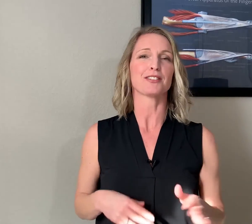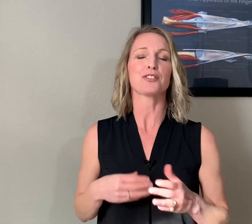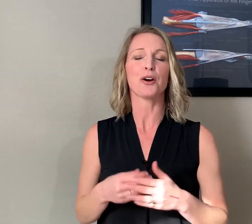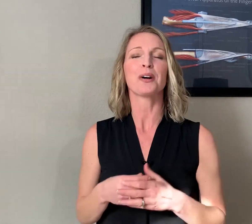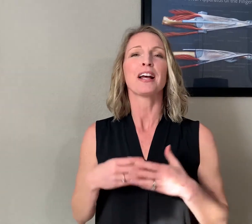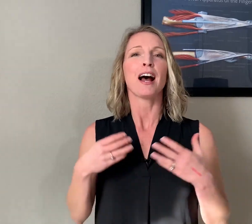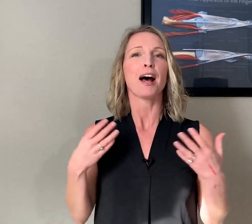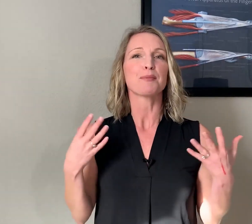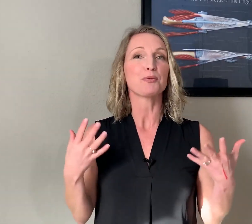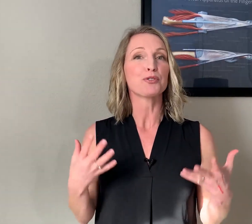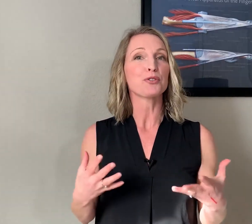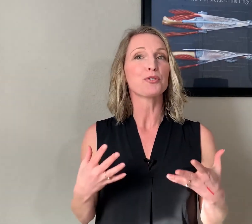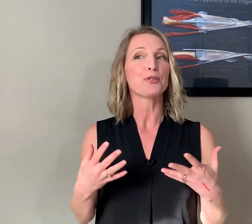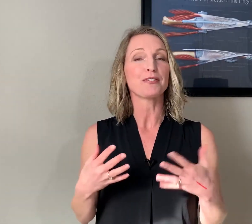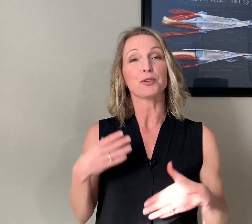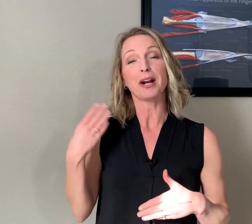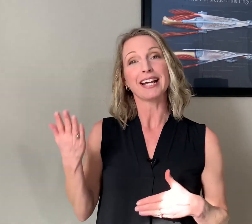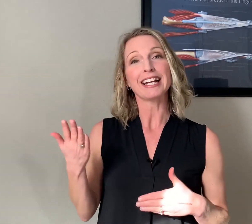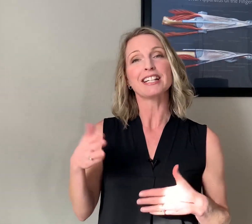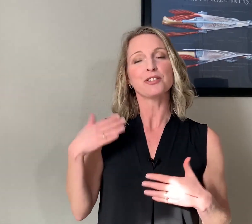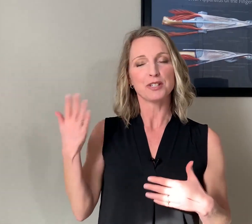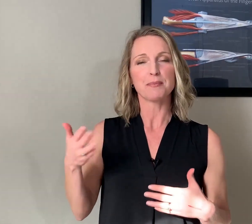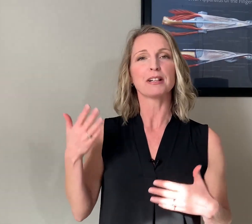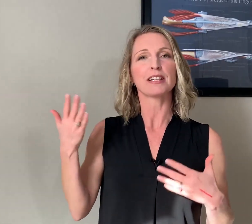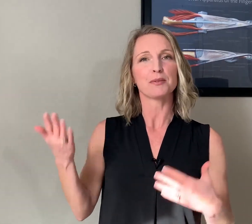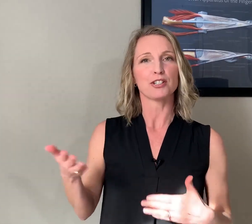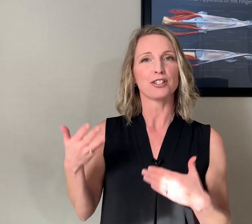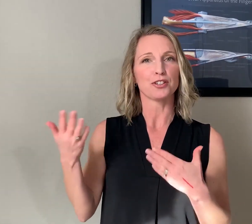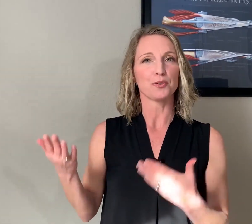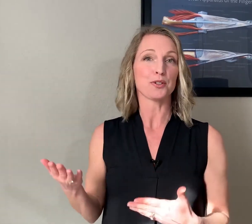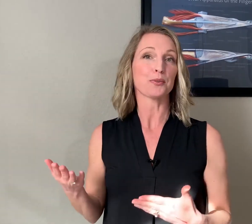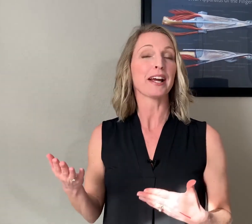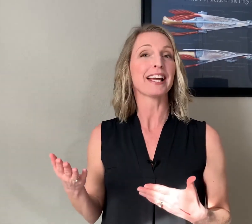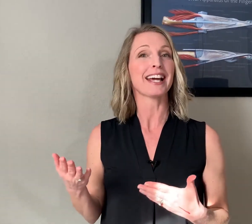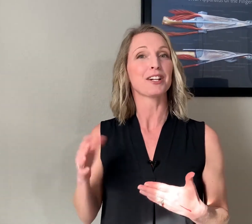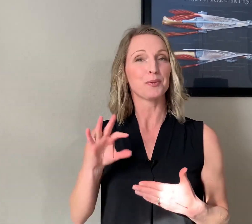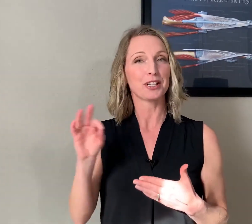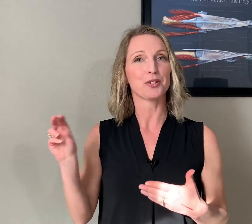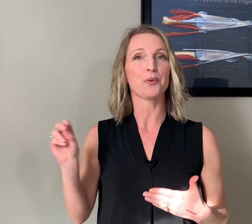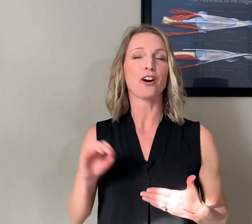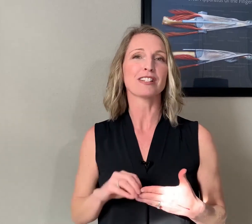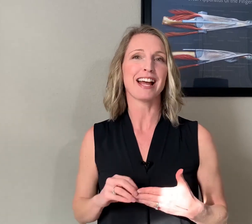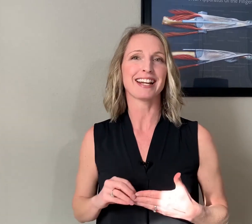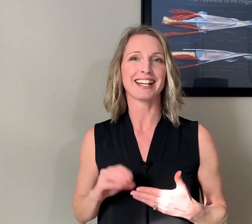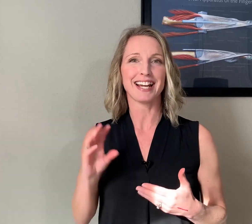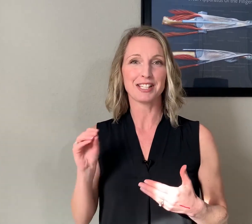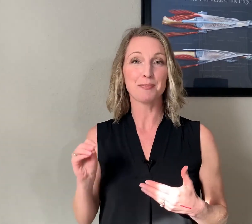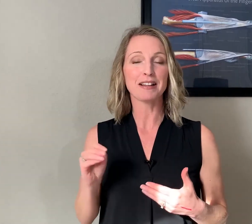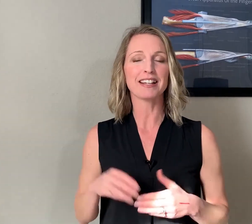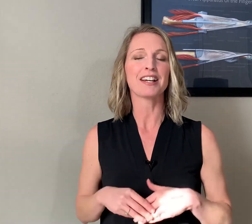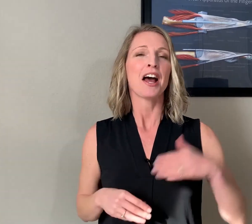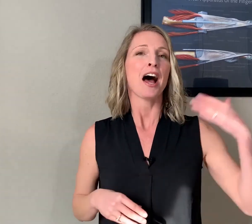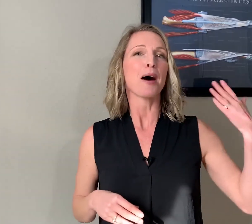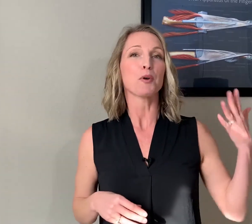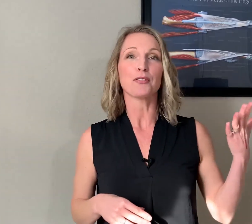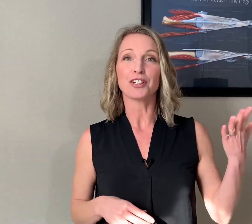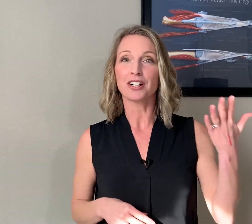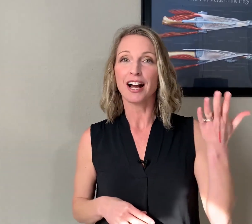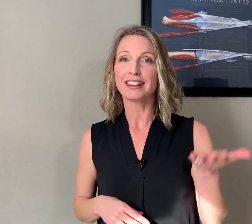So if you're right-handed, you typically would just use your right hand when you are signing and spelling. Or if you're a